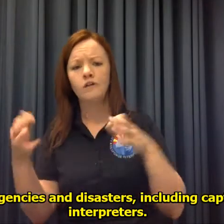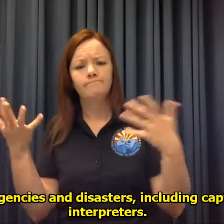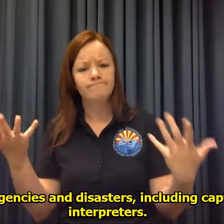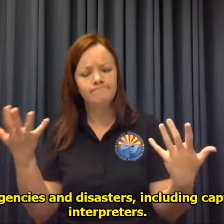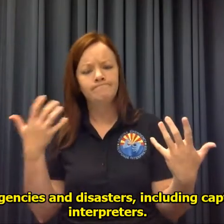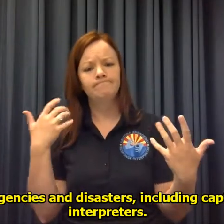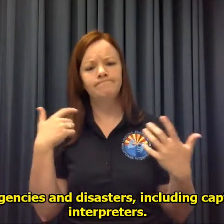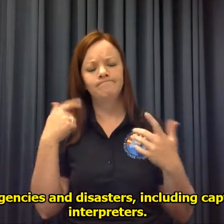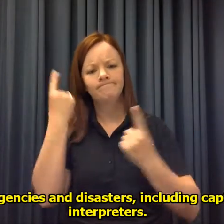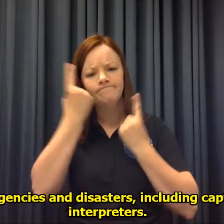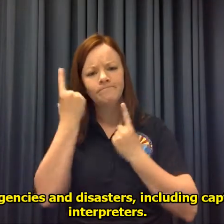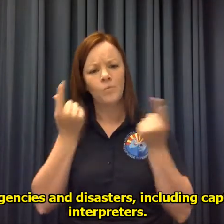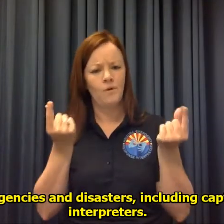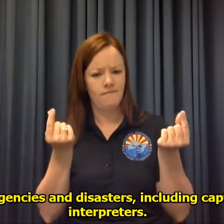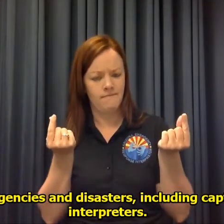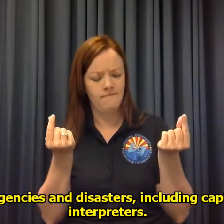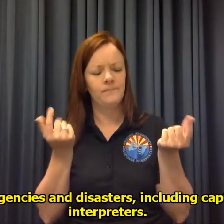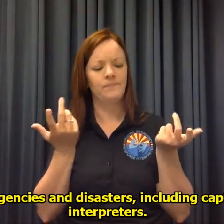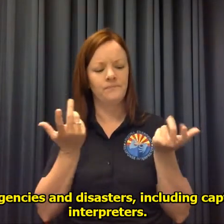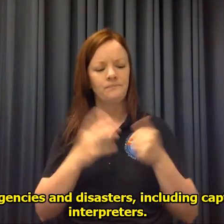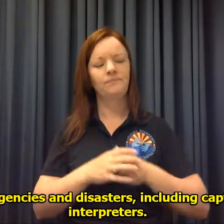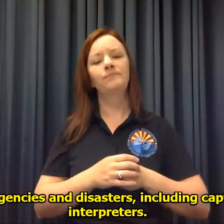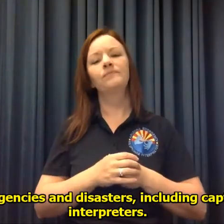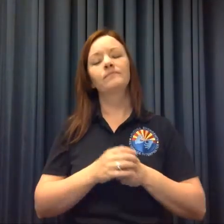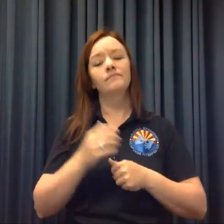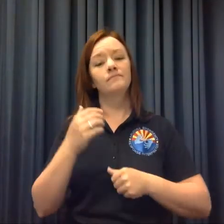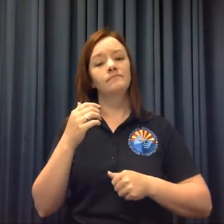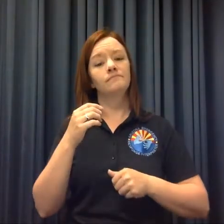disasters, including captioning and interpreters.